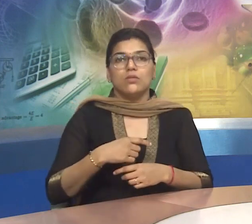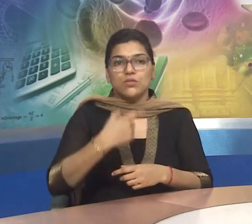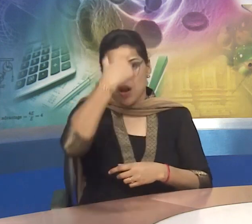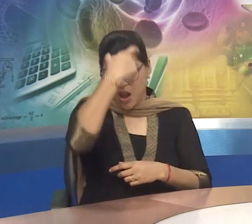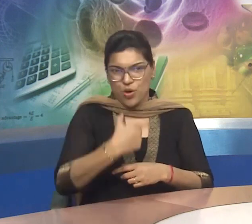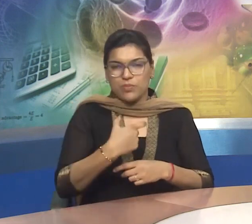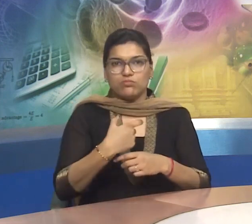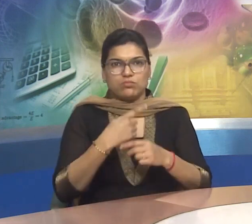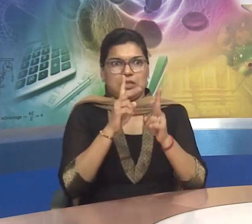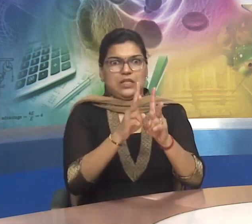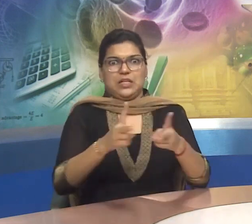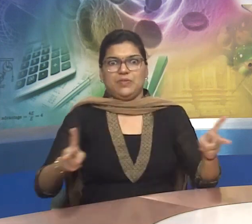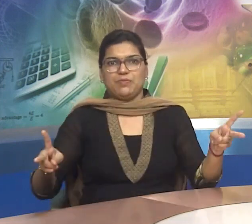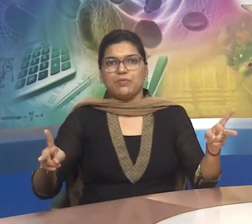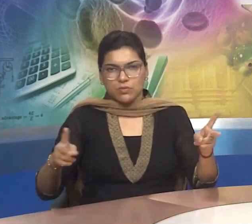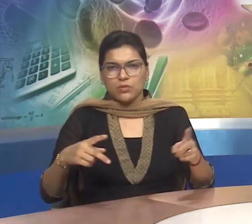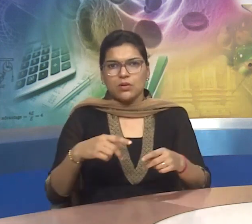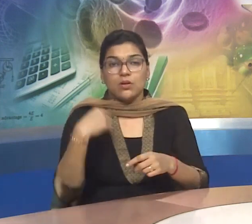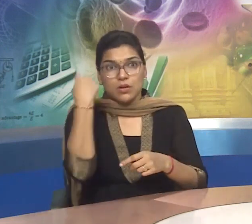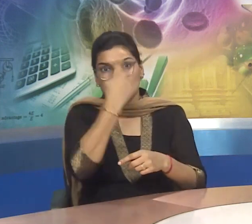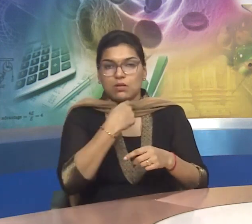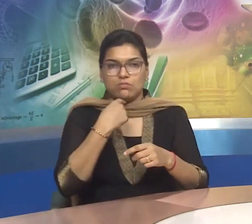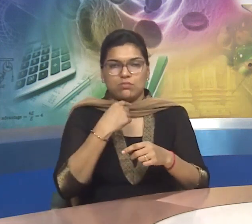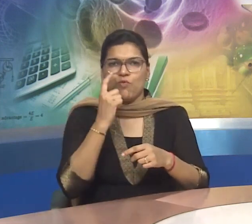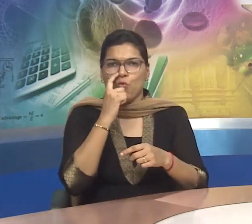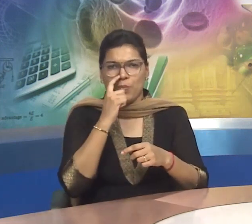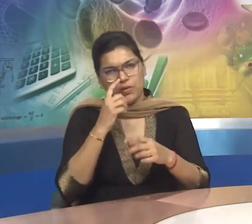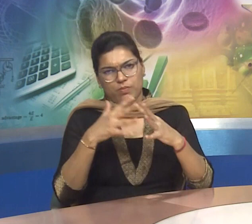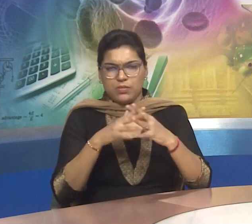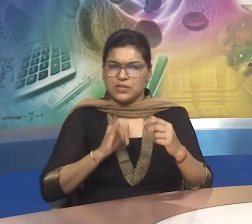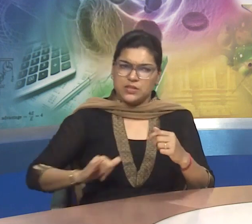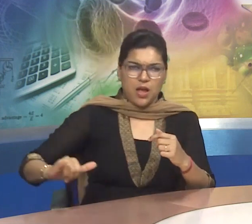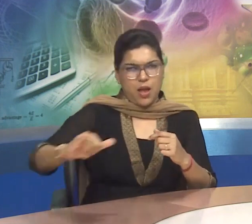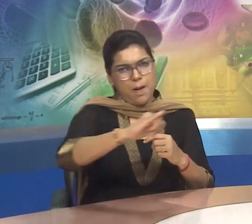This word is diversity. Diversity means having